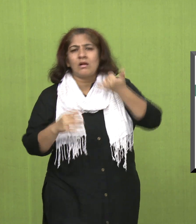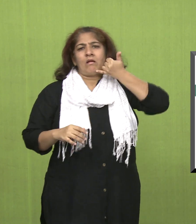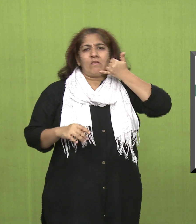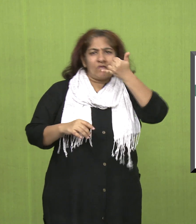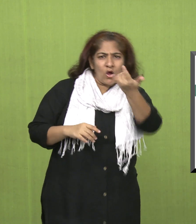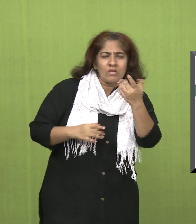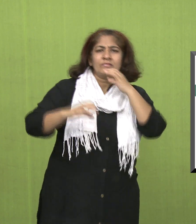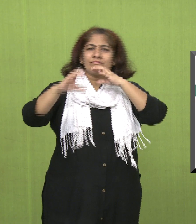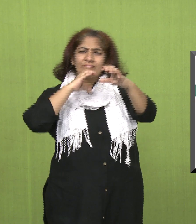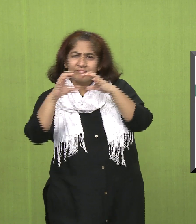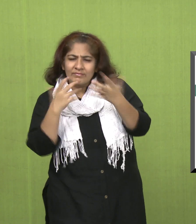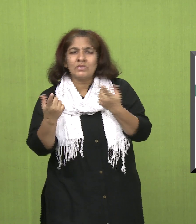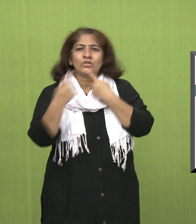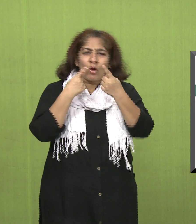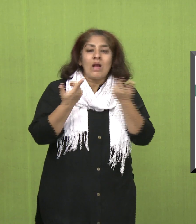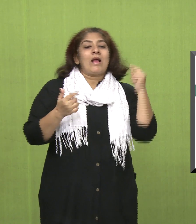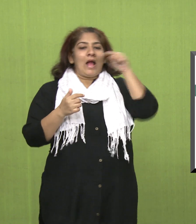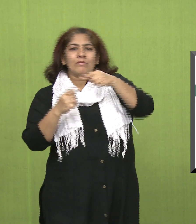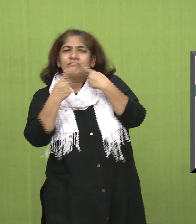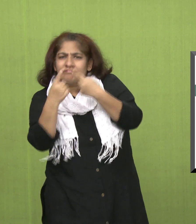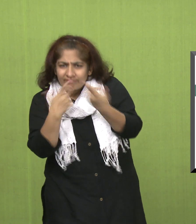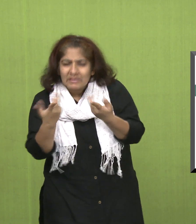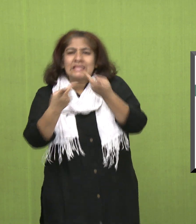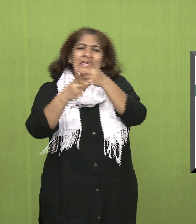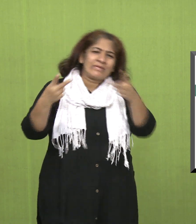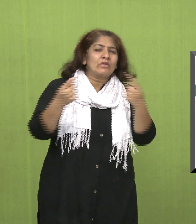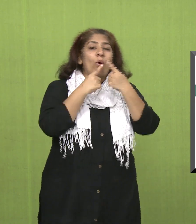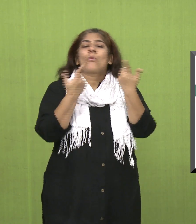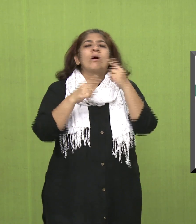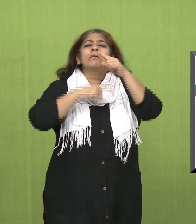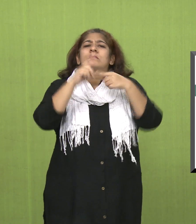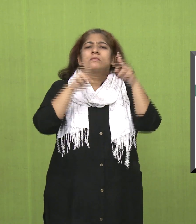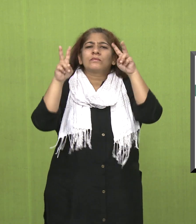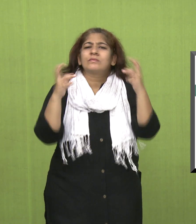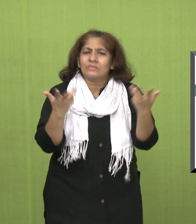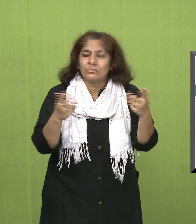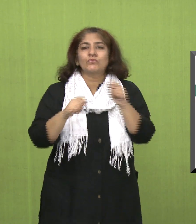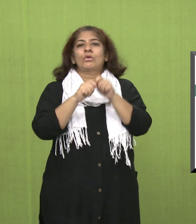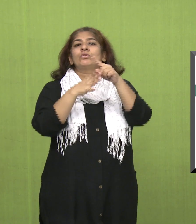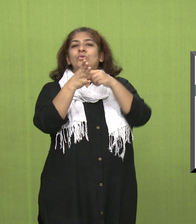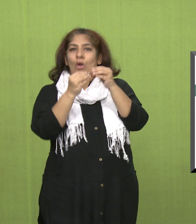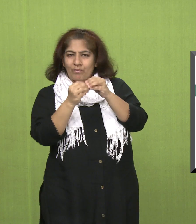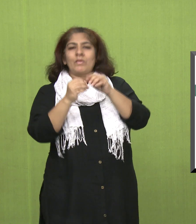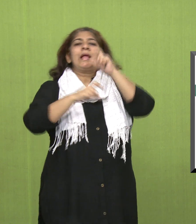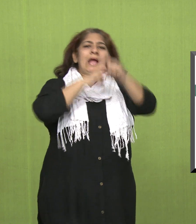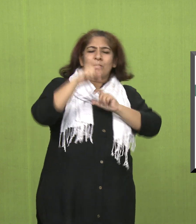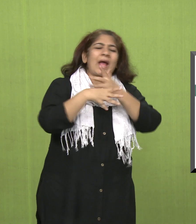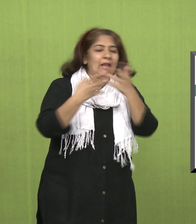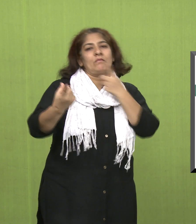when there are some walk-ins or write-ins, they come and they give interview and they get selected for